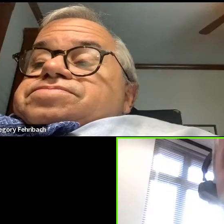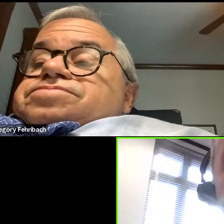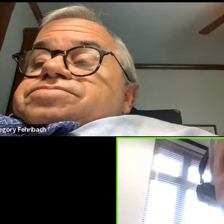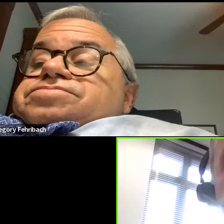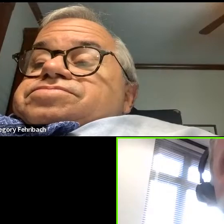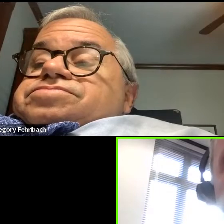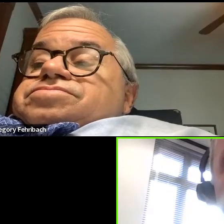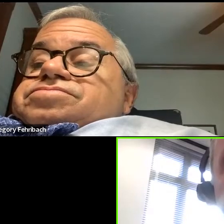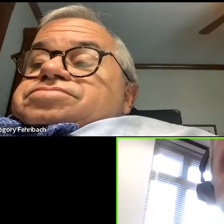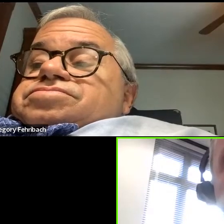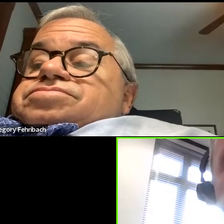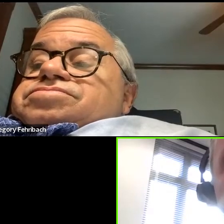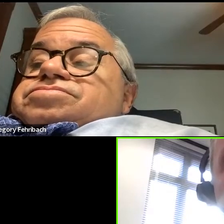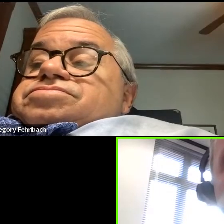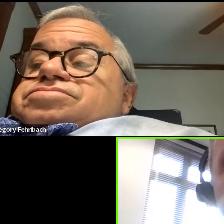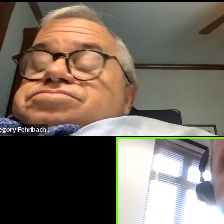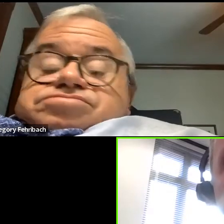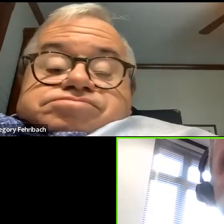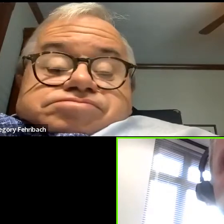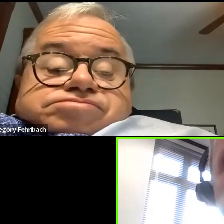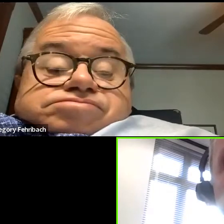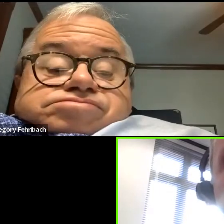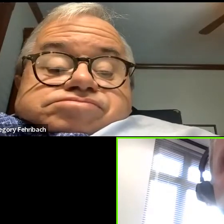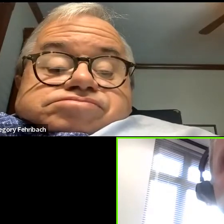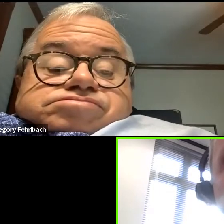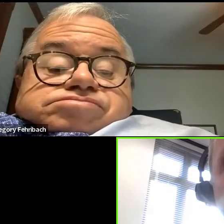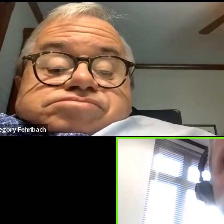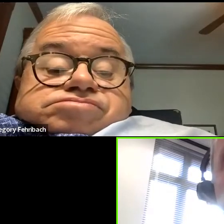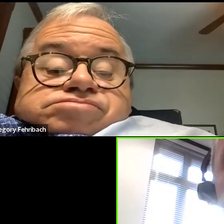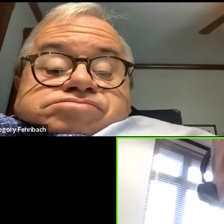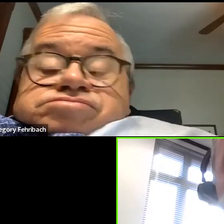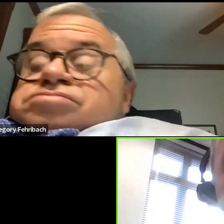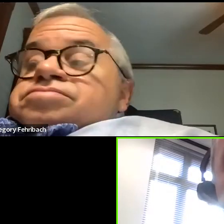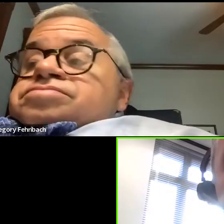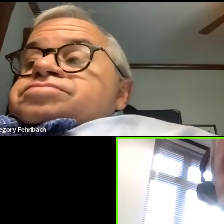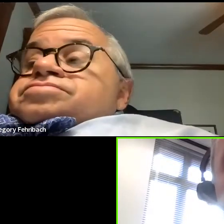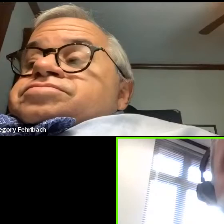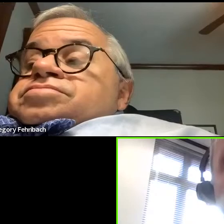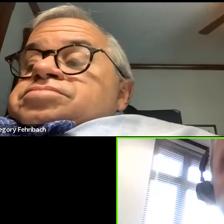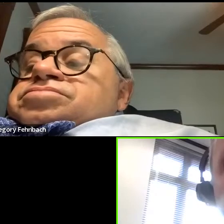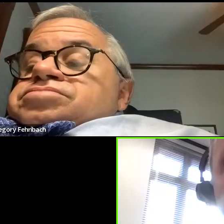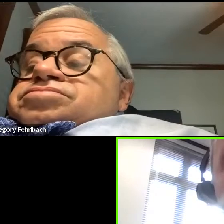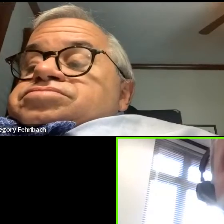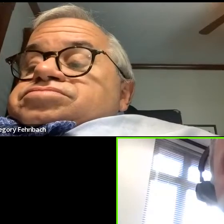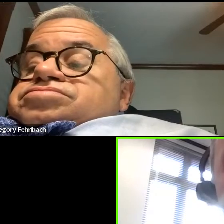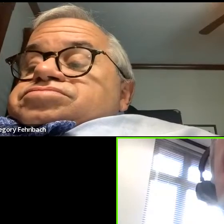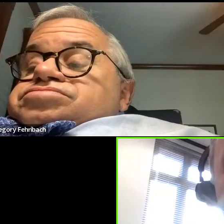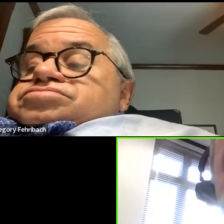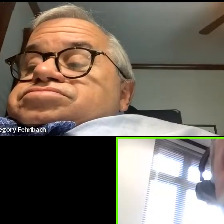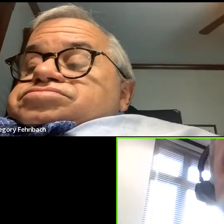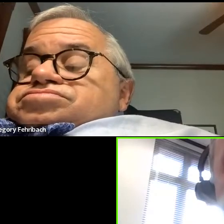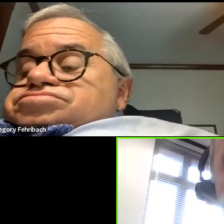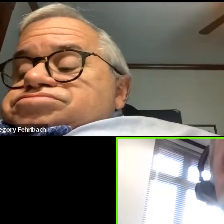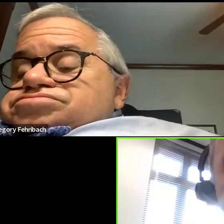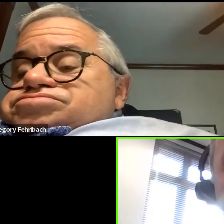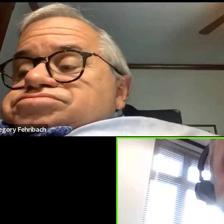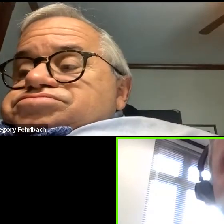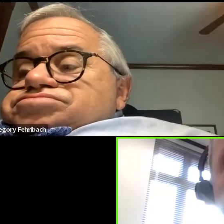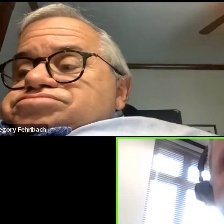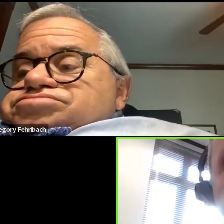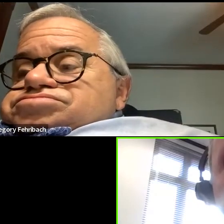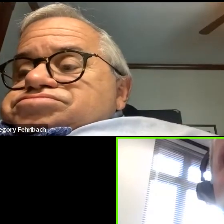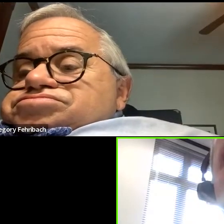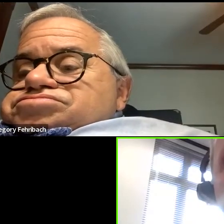And I add my thanks to everybody who has been part of the process much longer than I have in